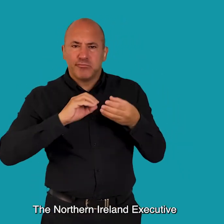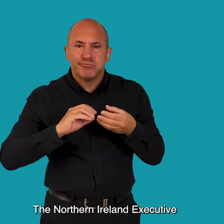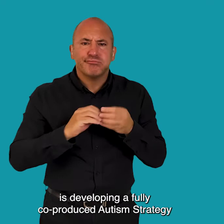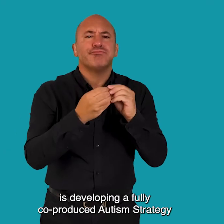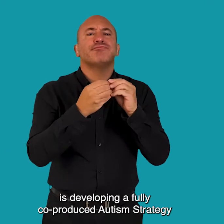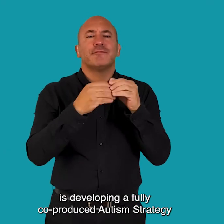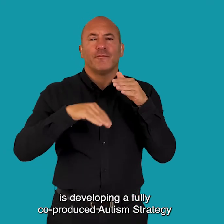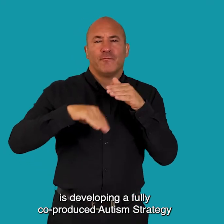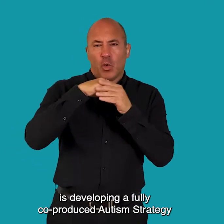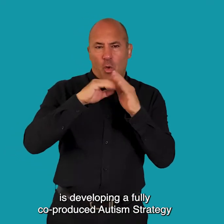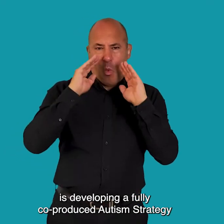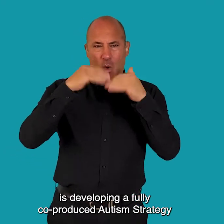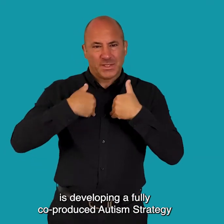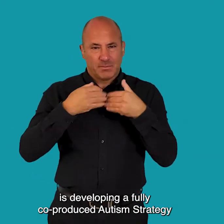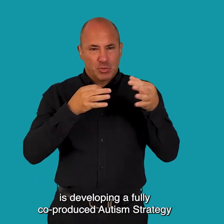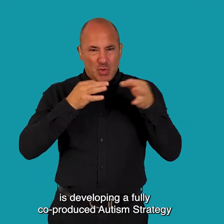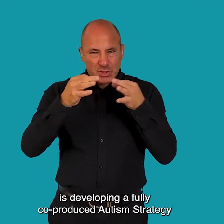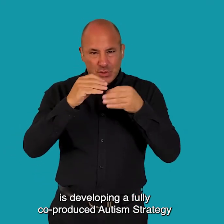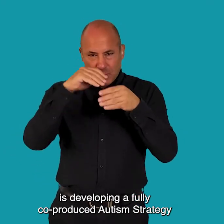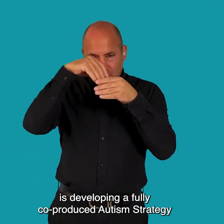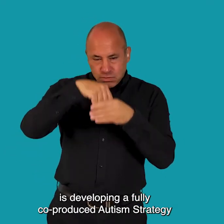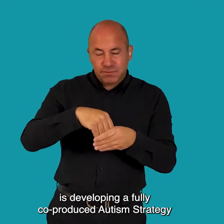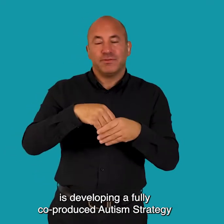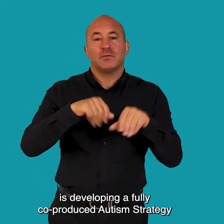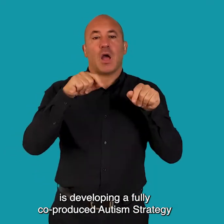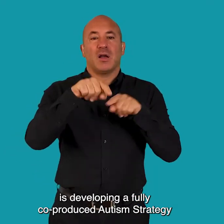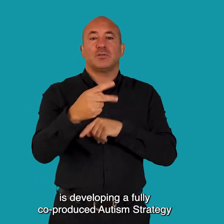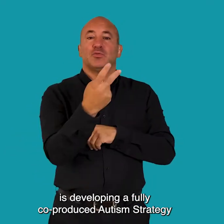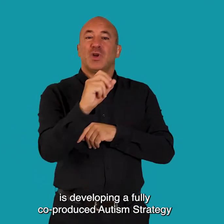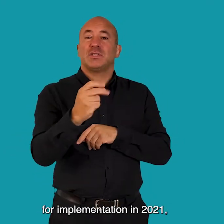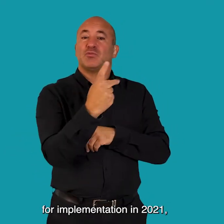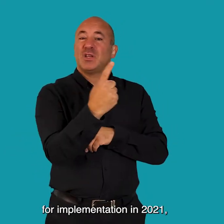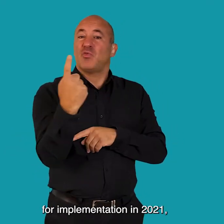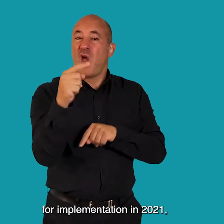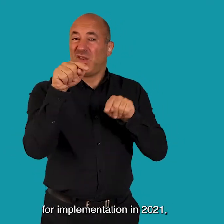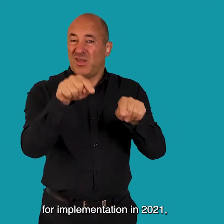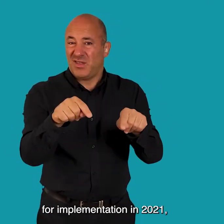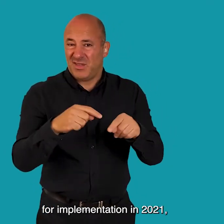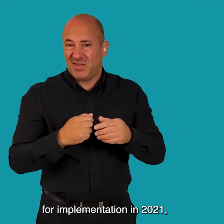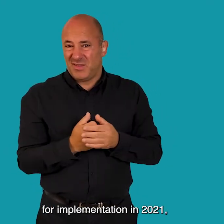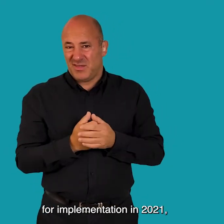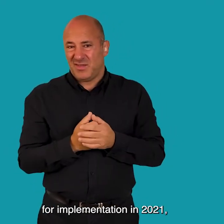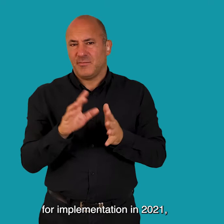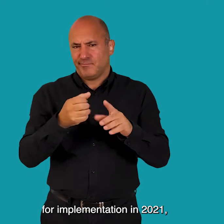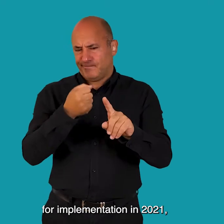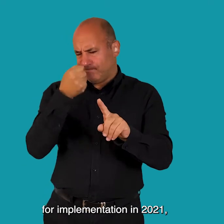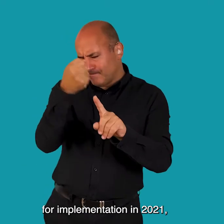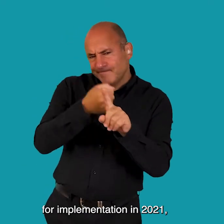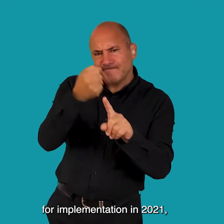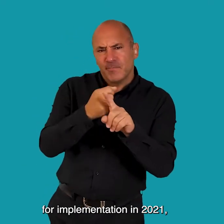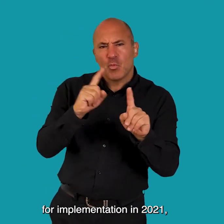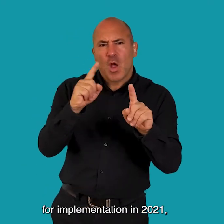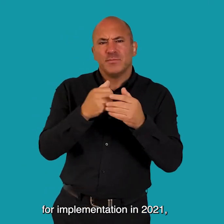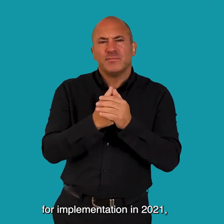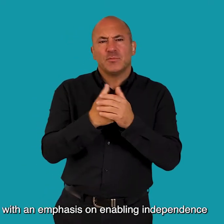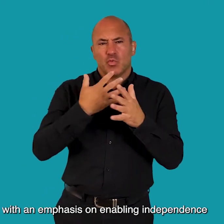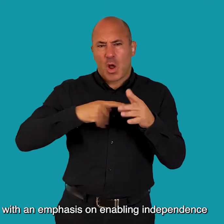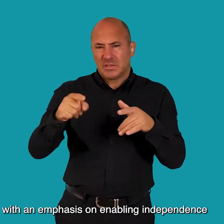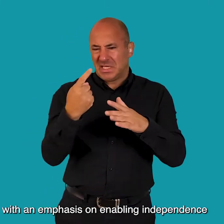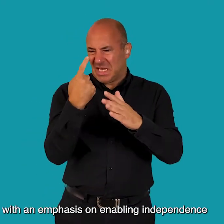Executive is developing a fully co-produced autism strategy for implementation in 2021, with an